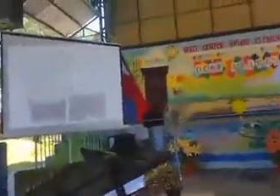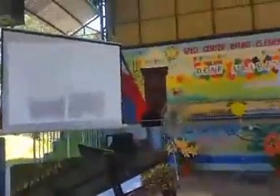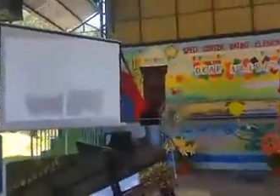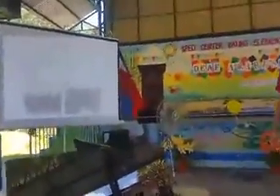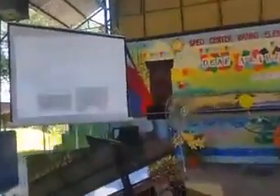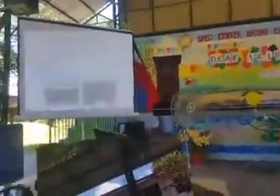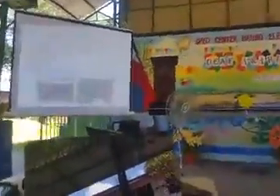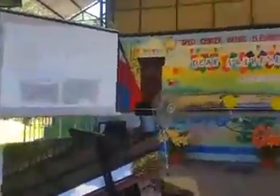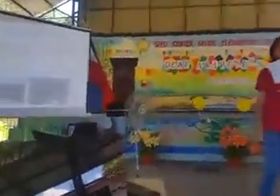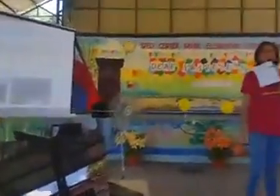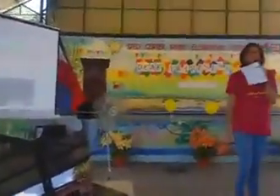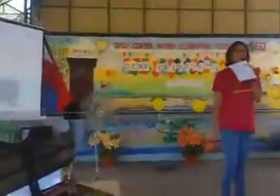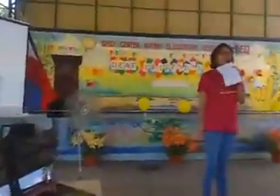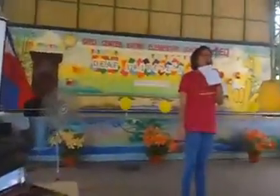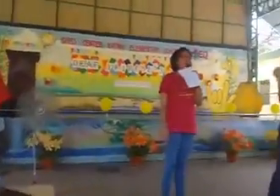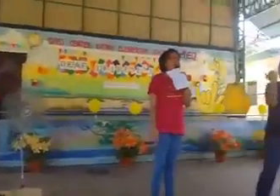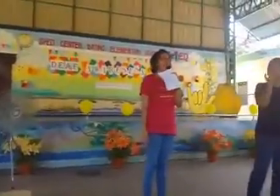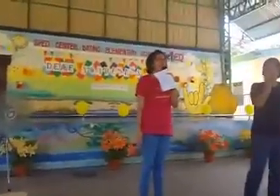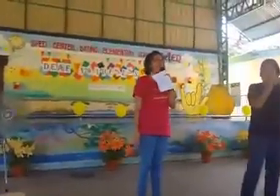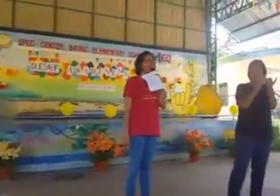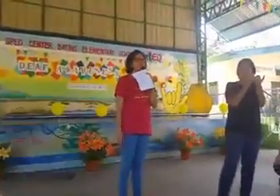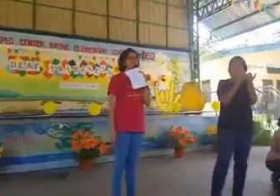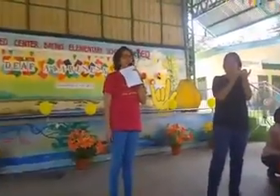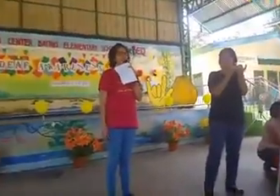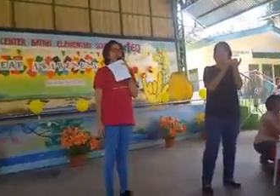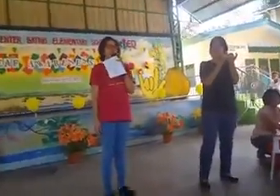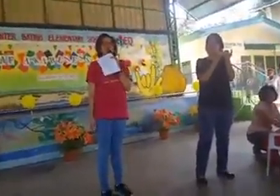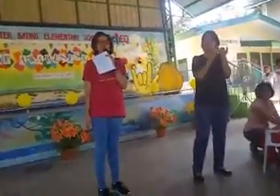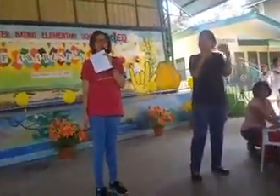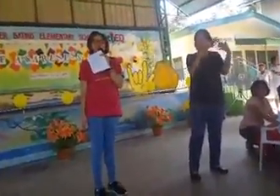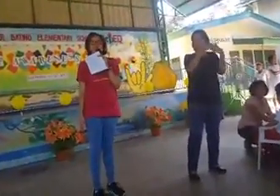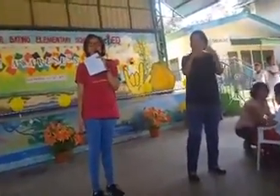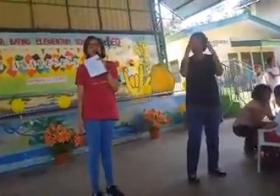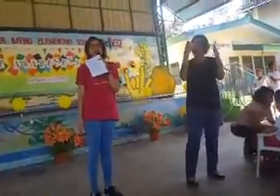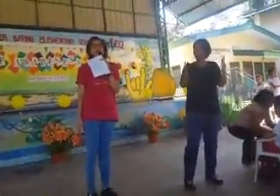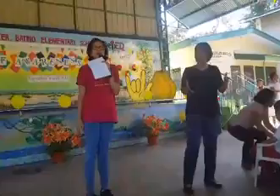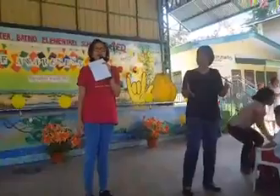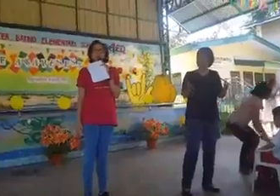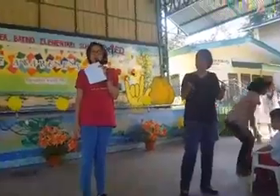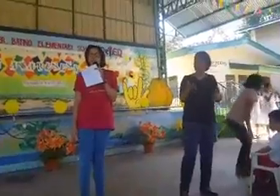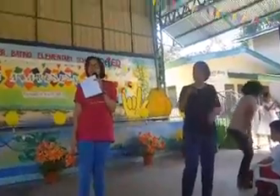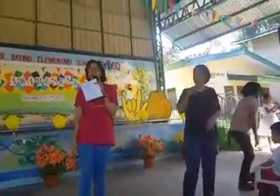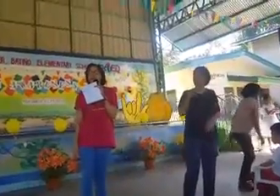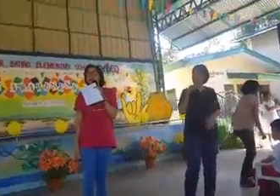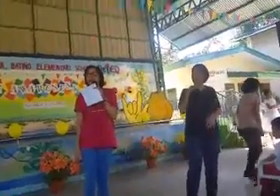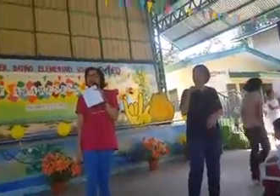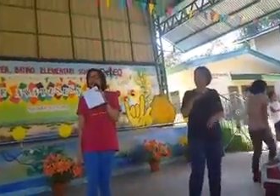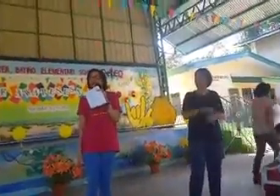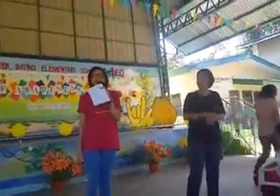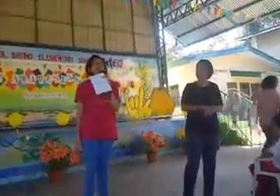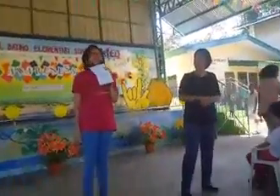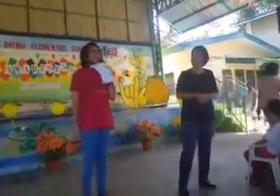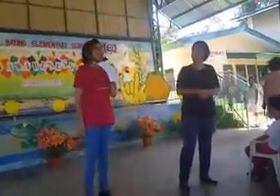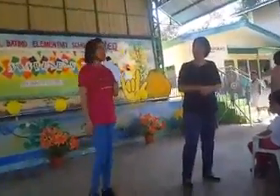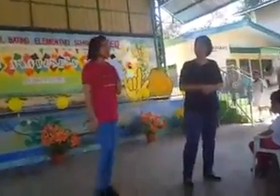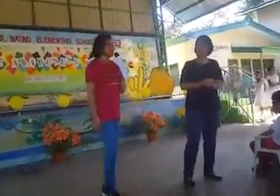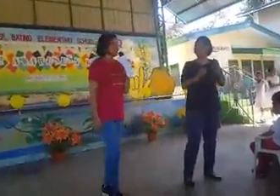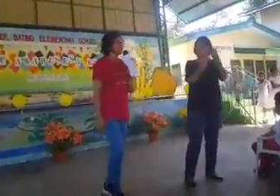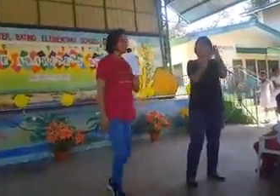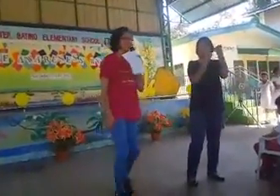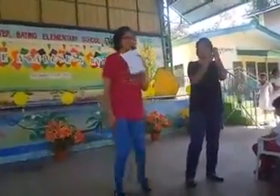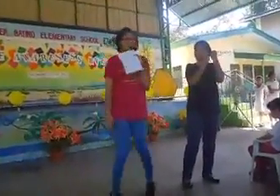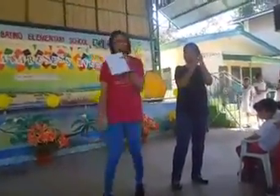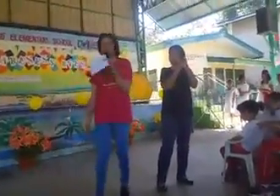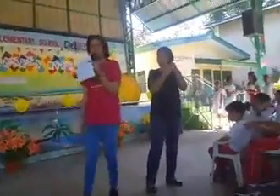And I would like to introduce to you the core leaders of this ministry and volunteers and